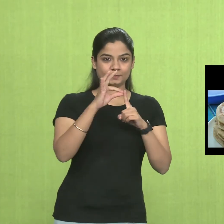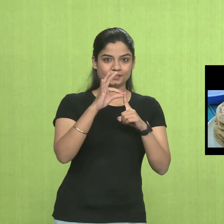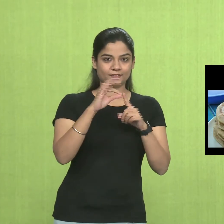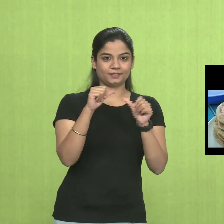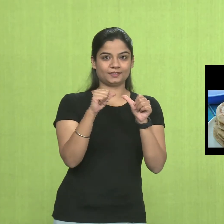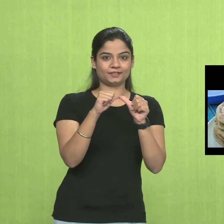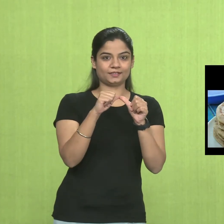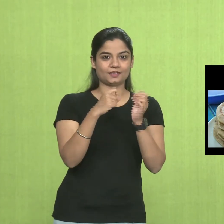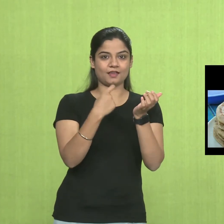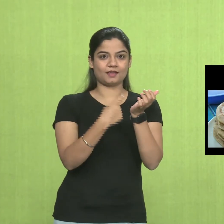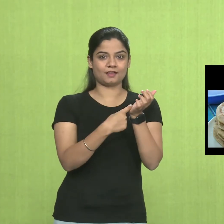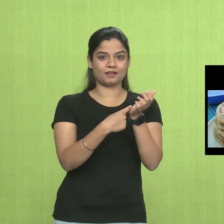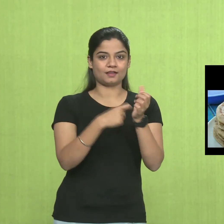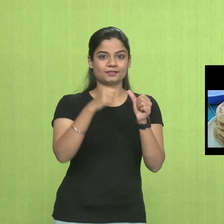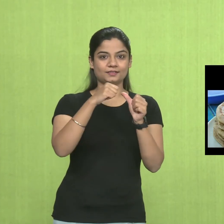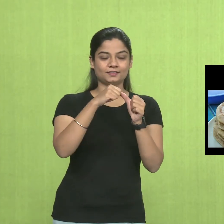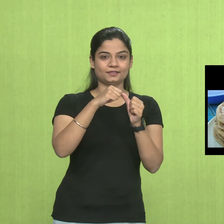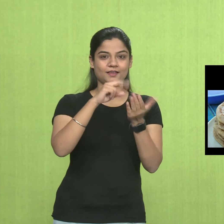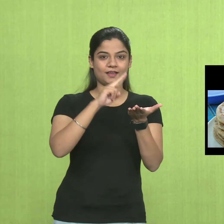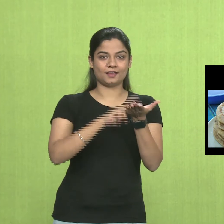Paratha and puri.